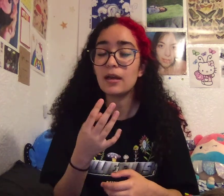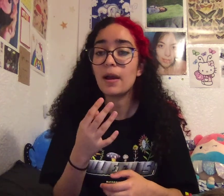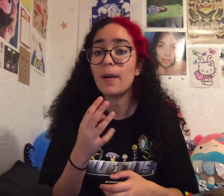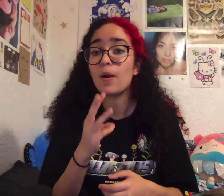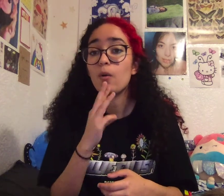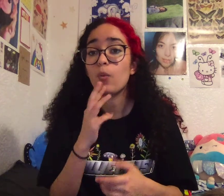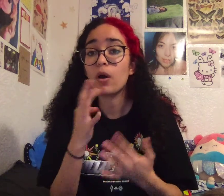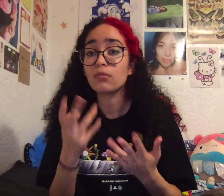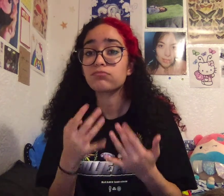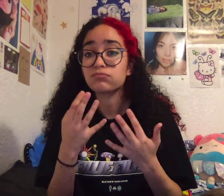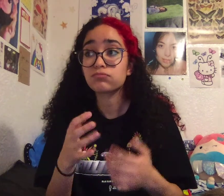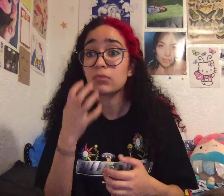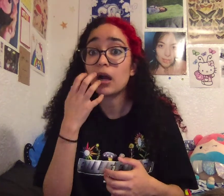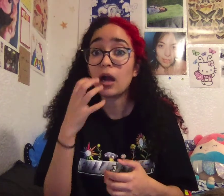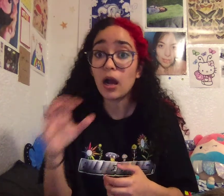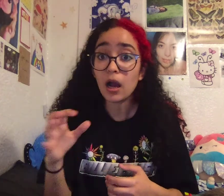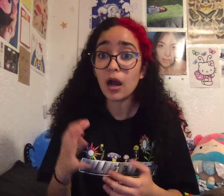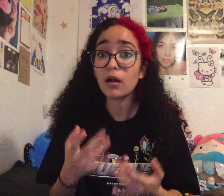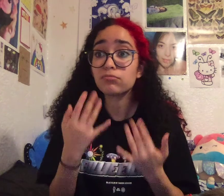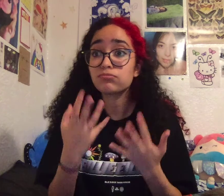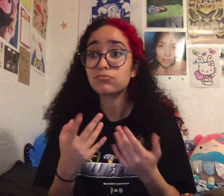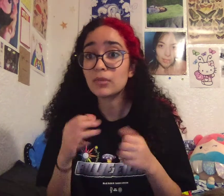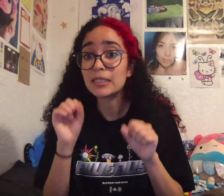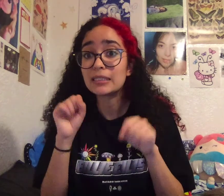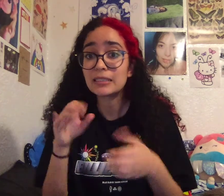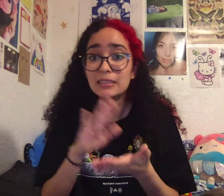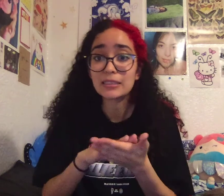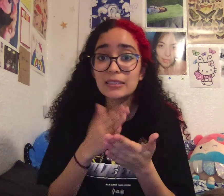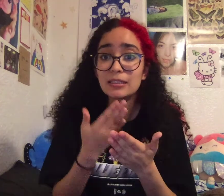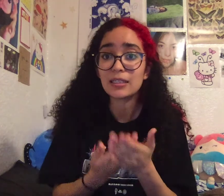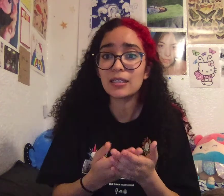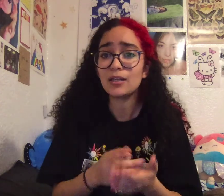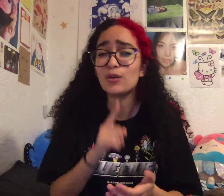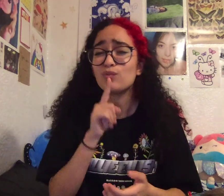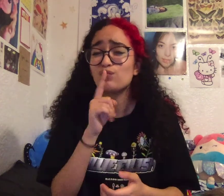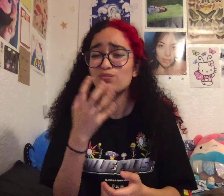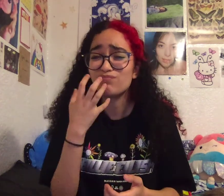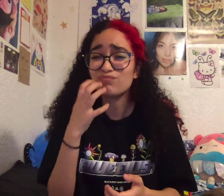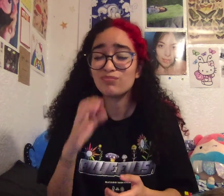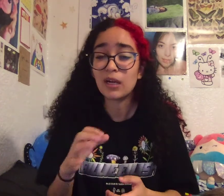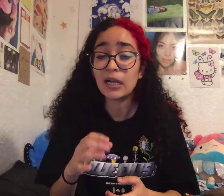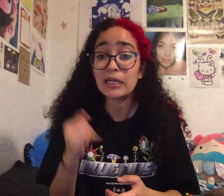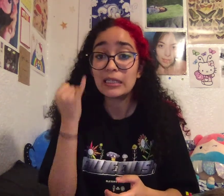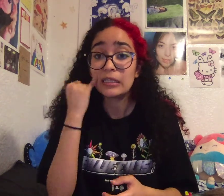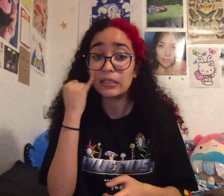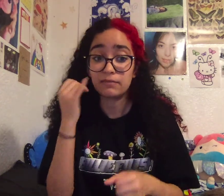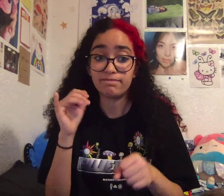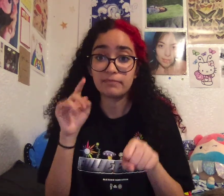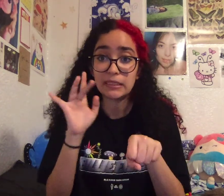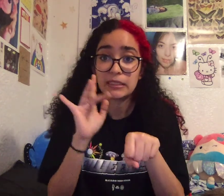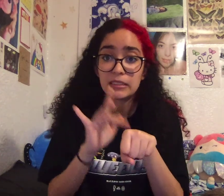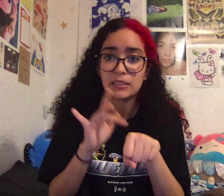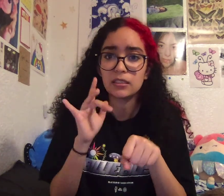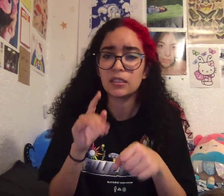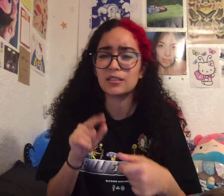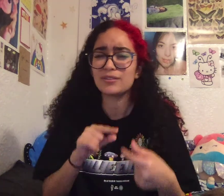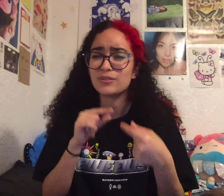hot. It's boiling. It can cook things. It's really, really hot. If you barely touch it, you will hurt yourself so bad. Well, Mercury